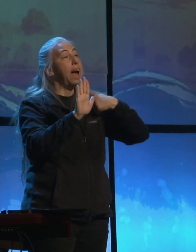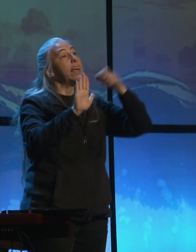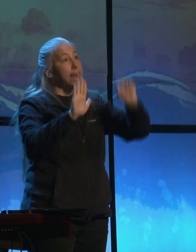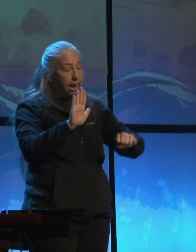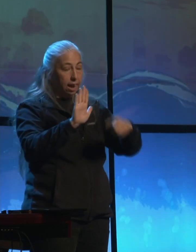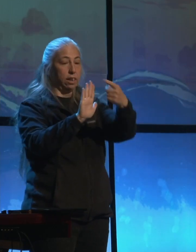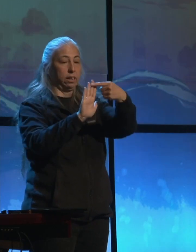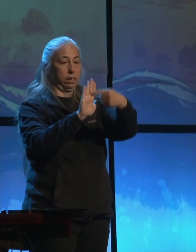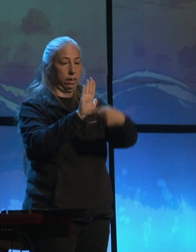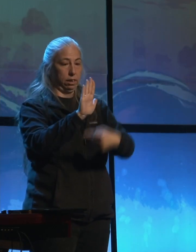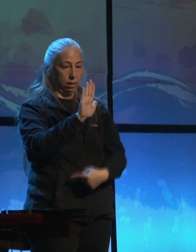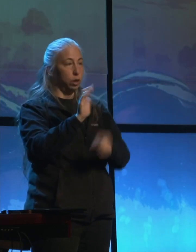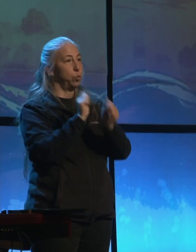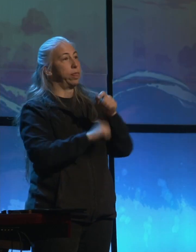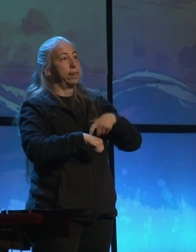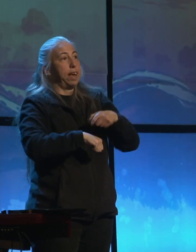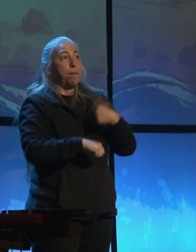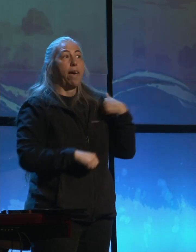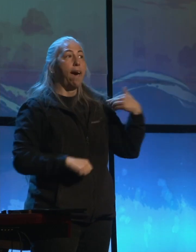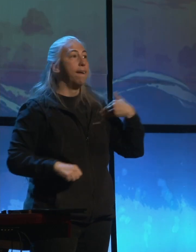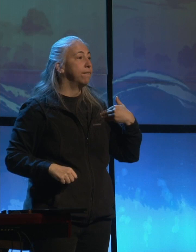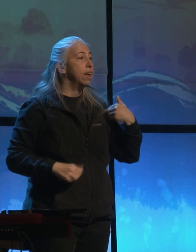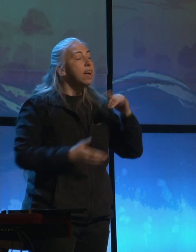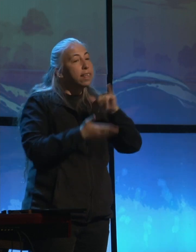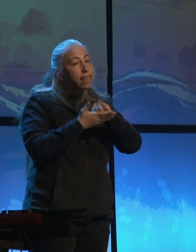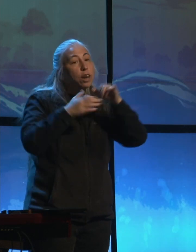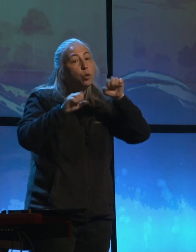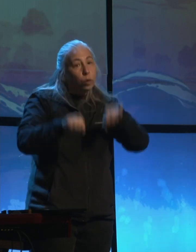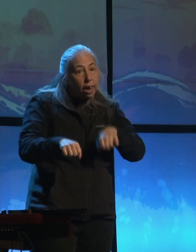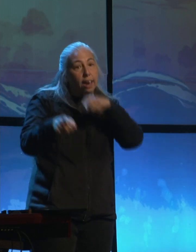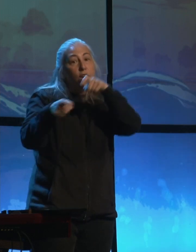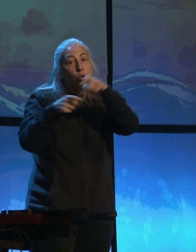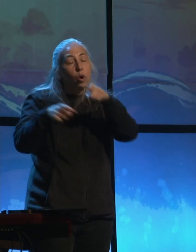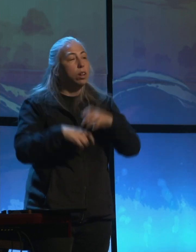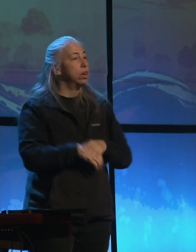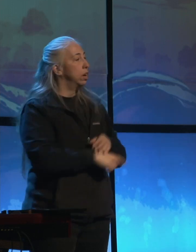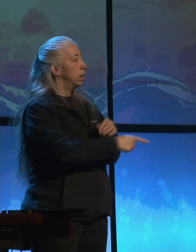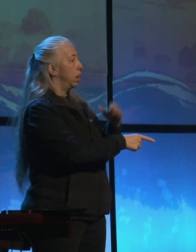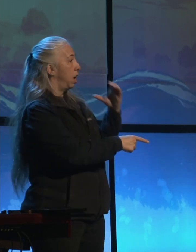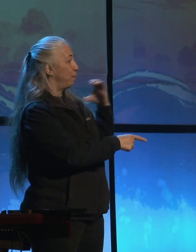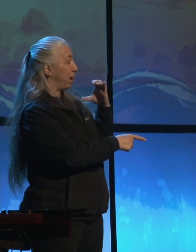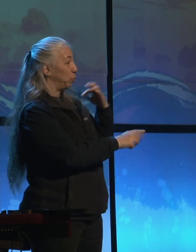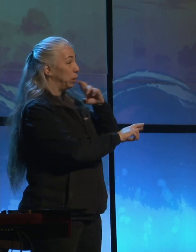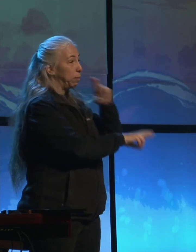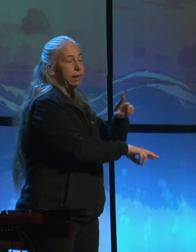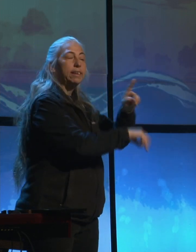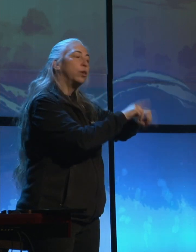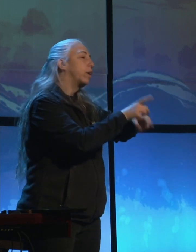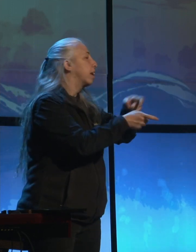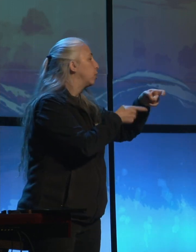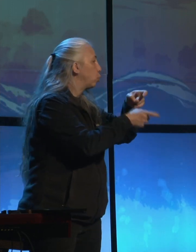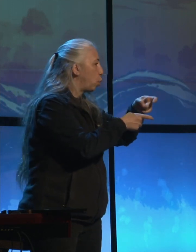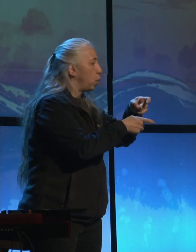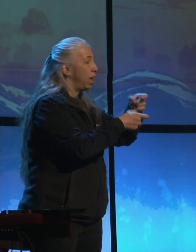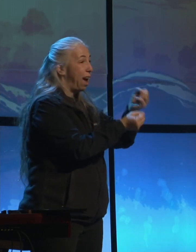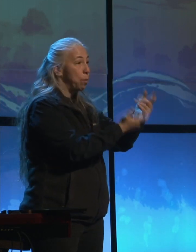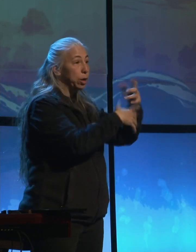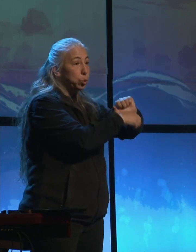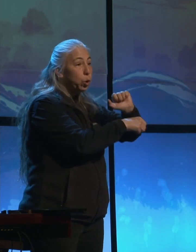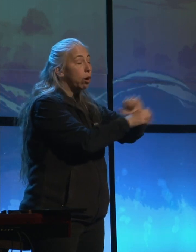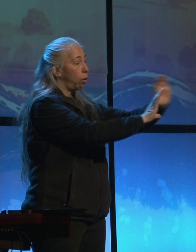in the time frames that are there. Those are things that you can control. What you can't control is how your boss responds to that. You can't control the workload they put on